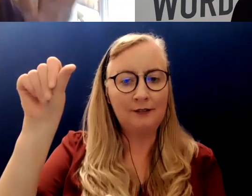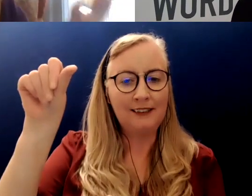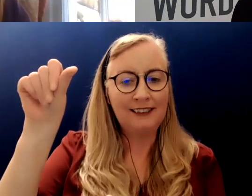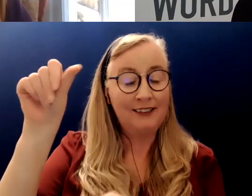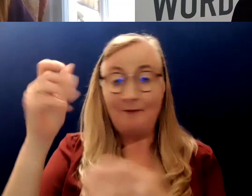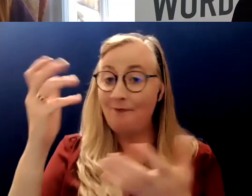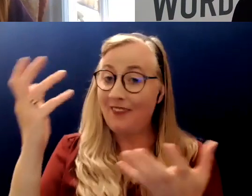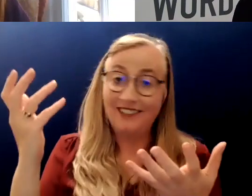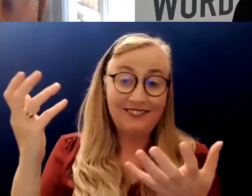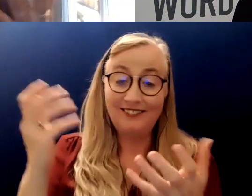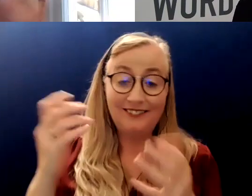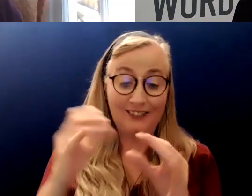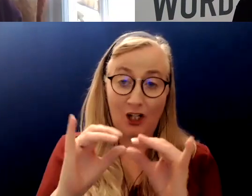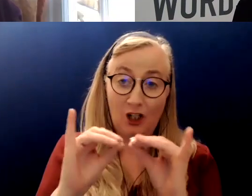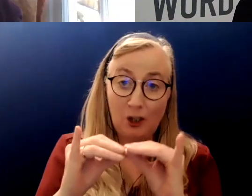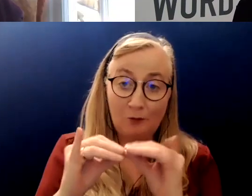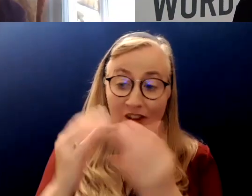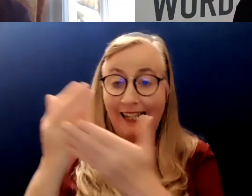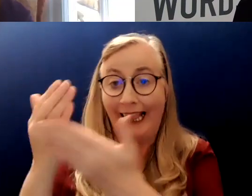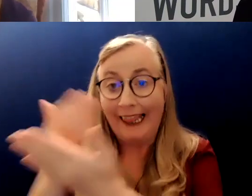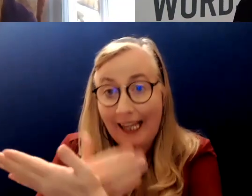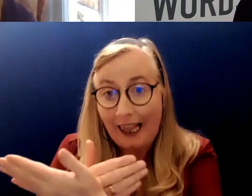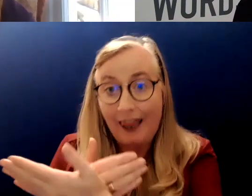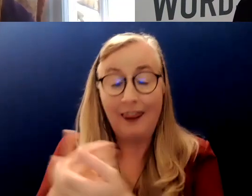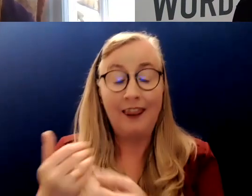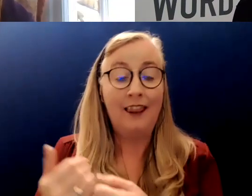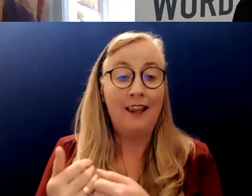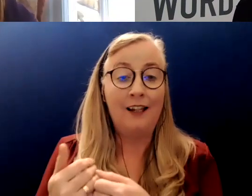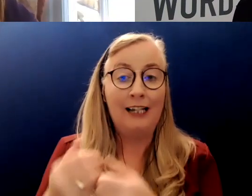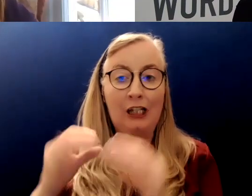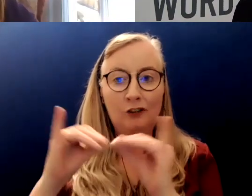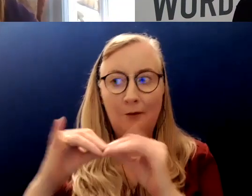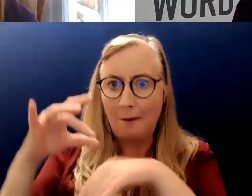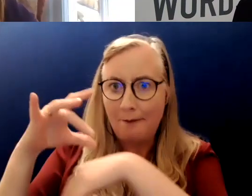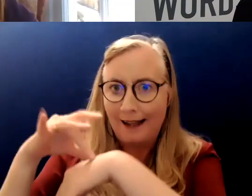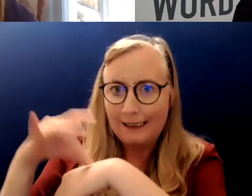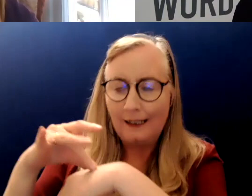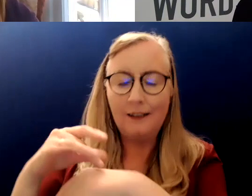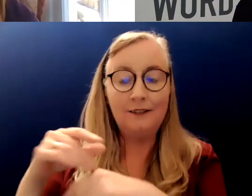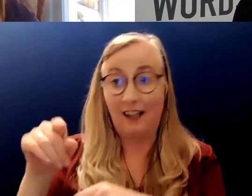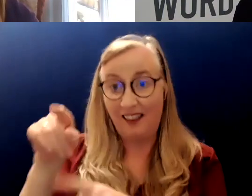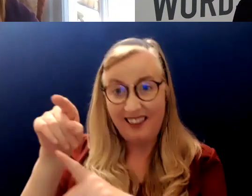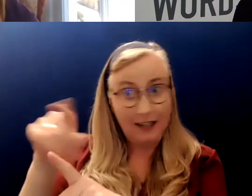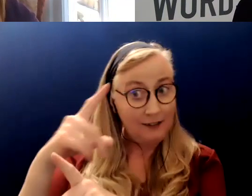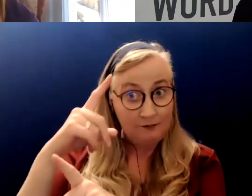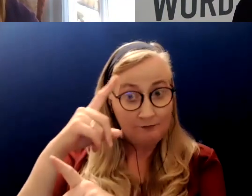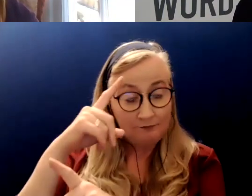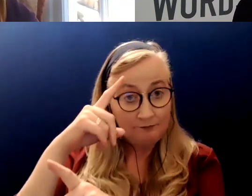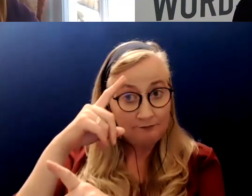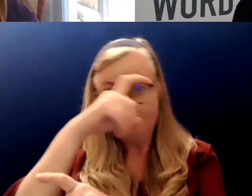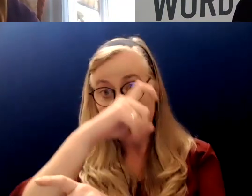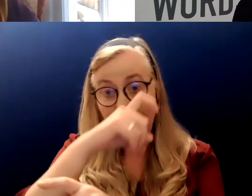in, interpret a legal situation or medical situation that's very complex. So,